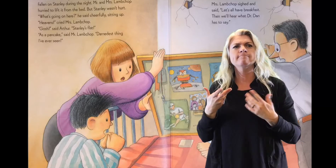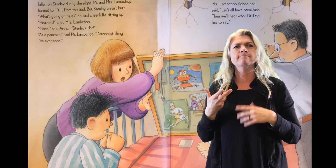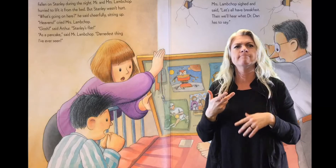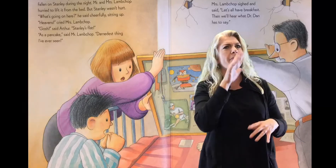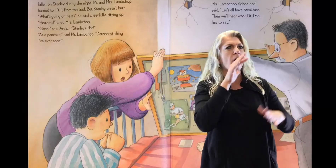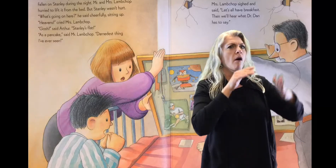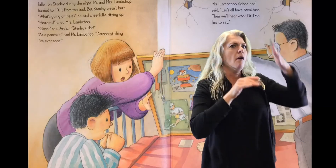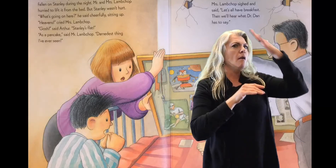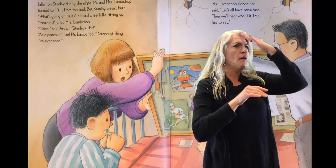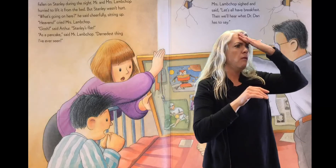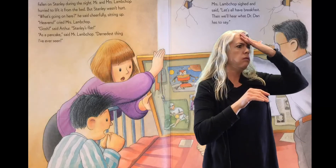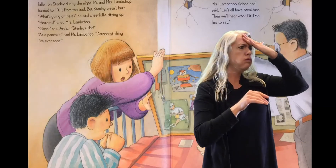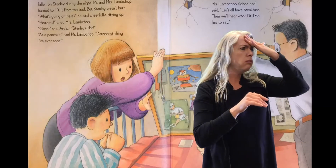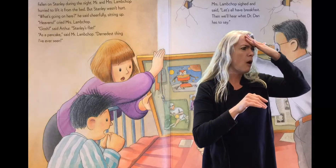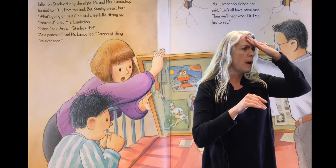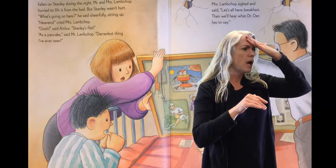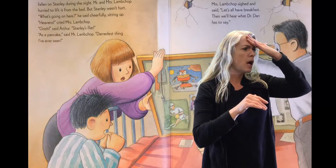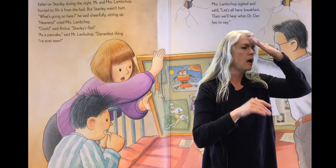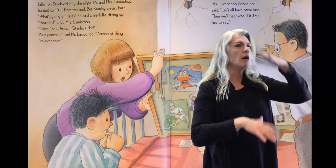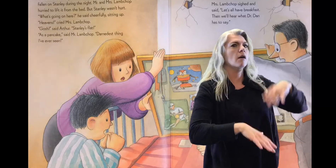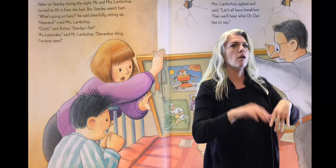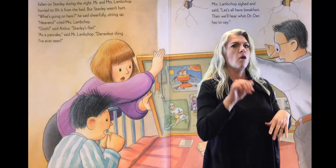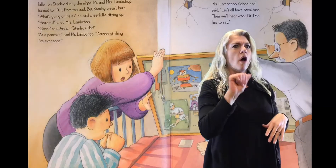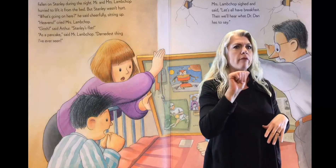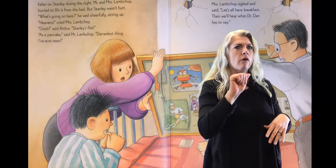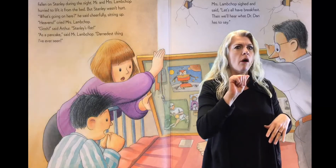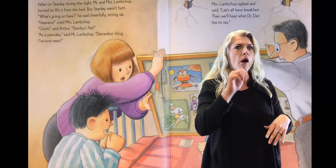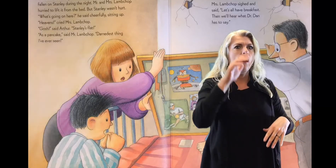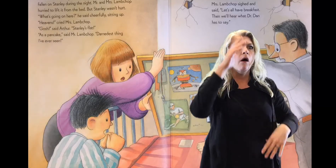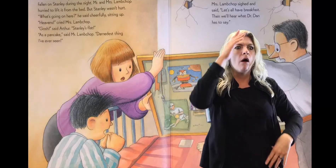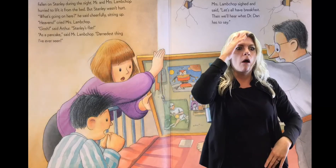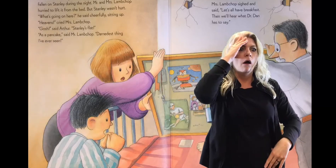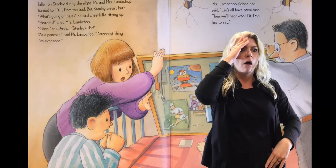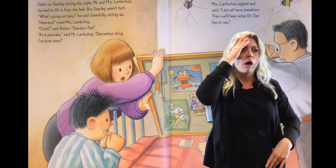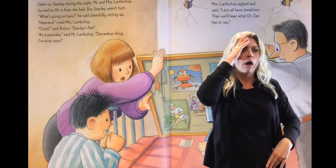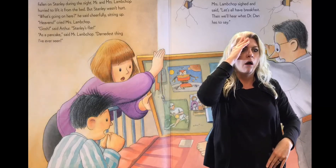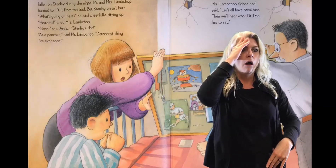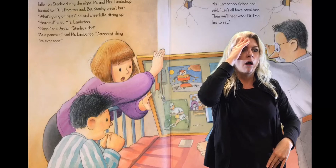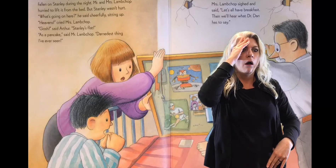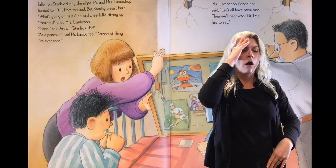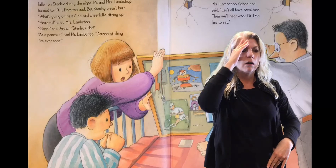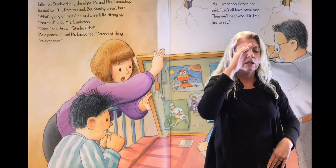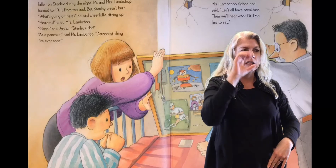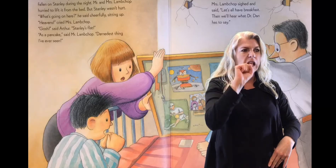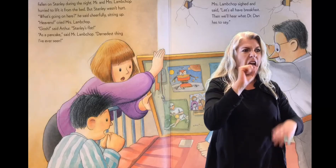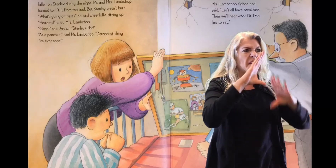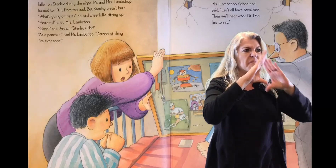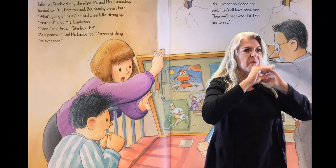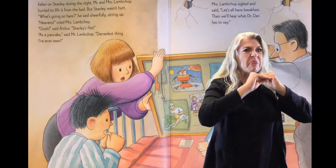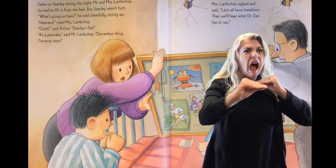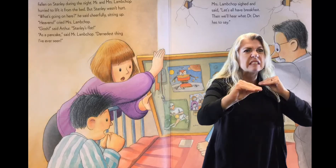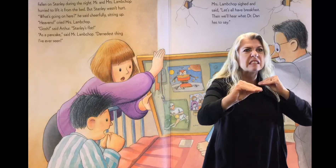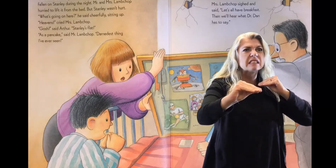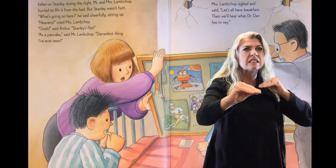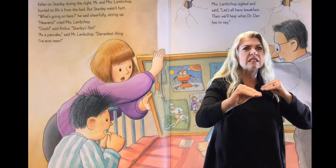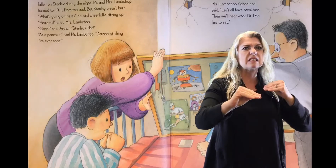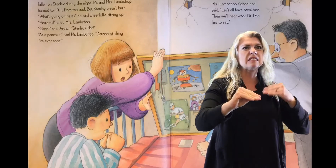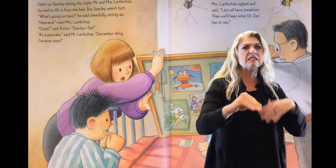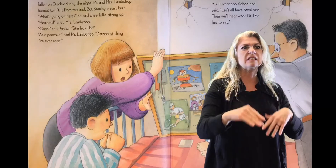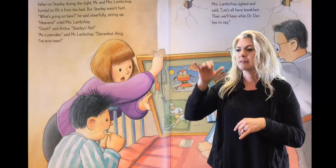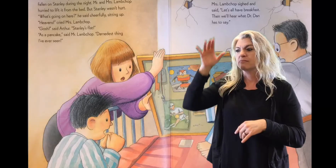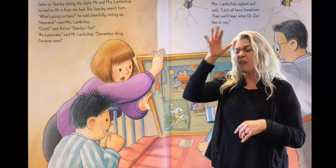up. "Heavens!" cried Mrs. Lambchop. "Gosh!" said Arthur. "Stanley's